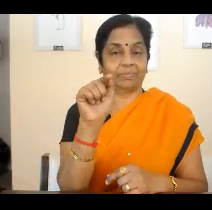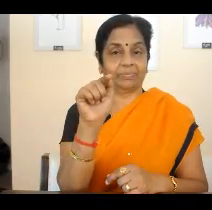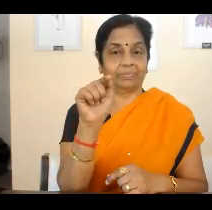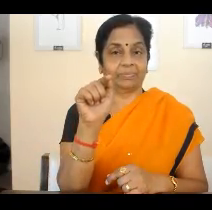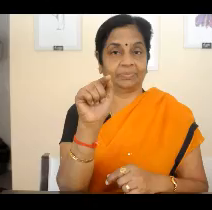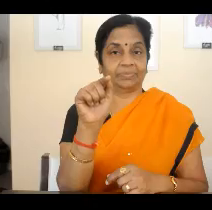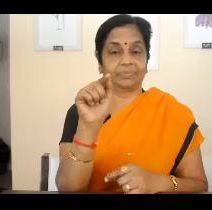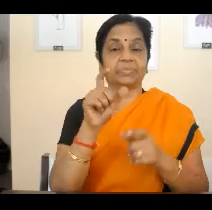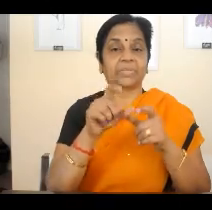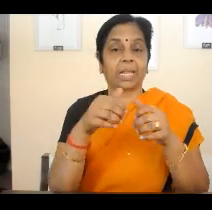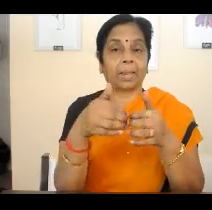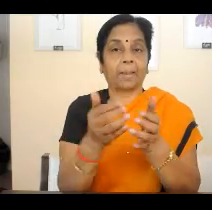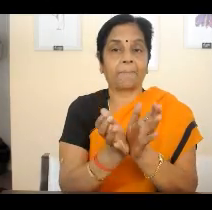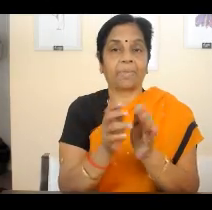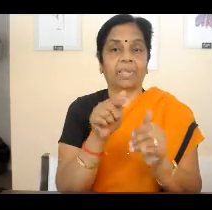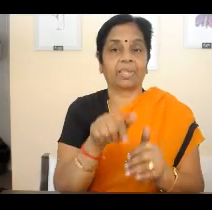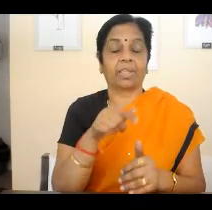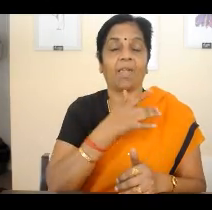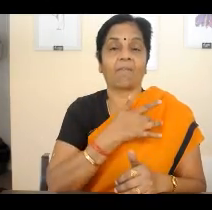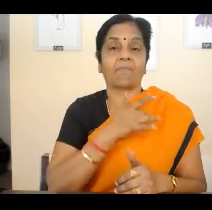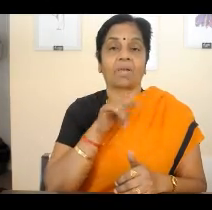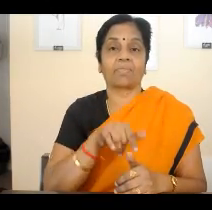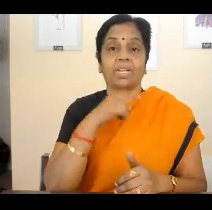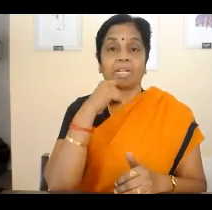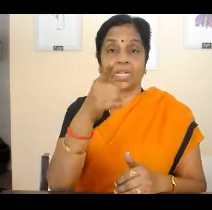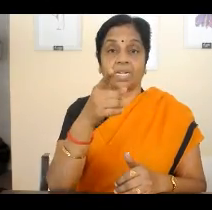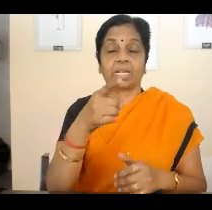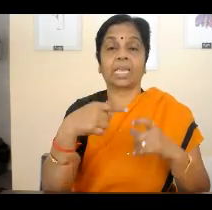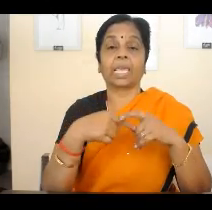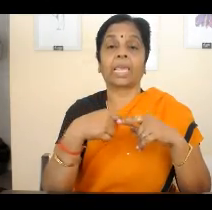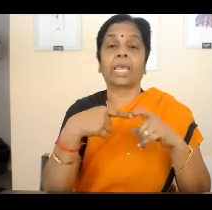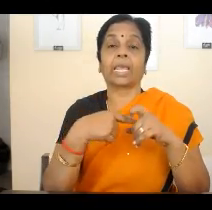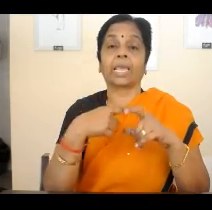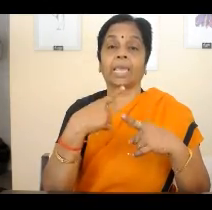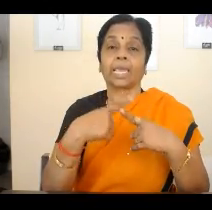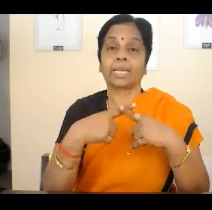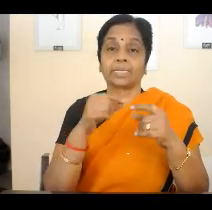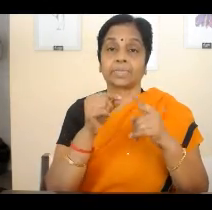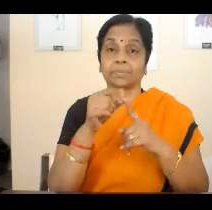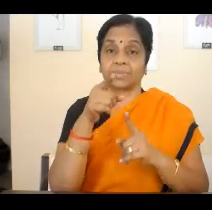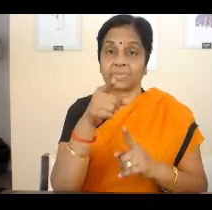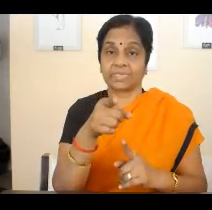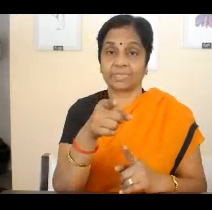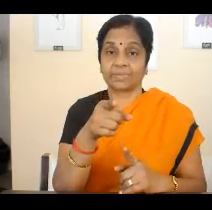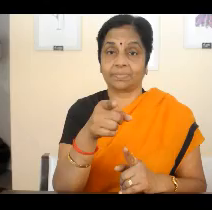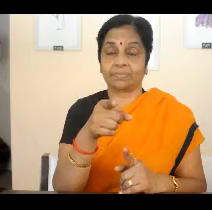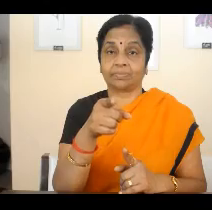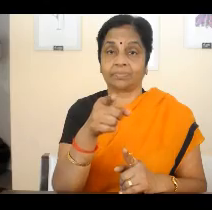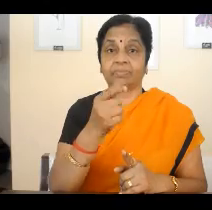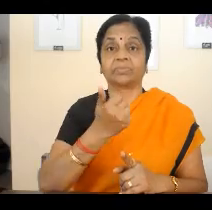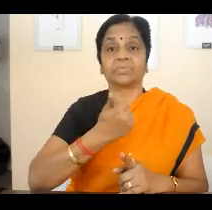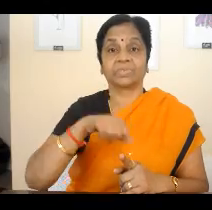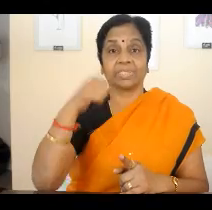The committee felt that the exception to achieve a legitimate aim